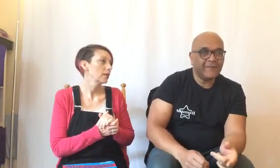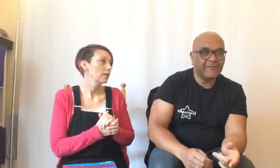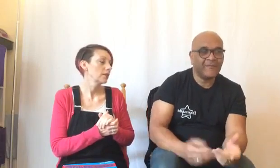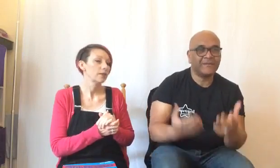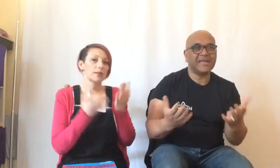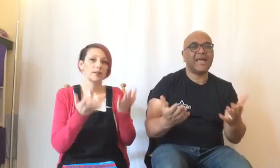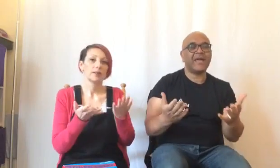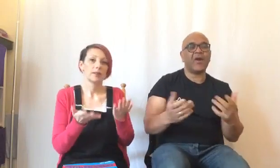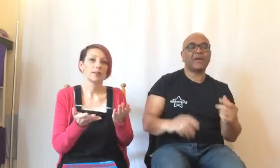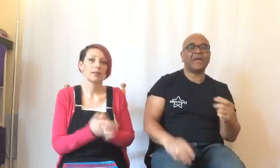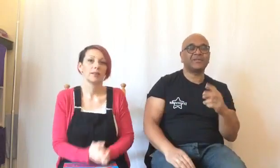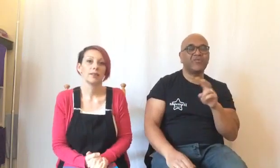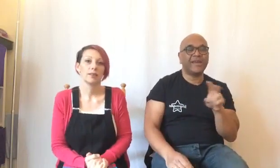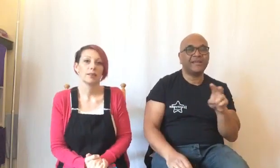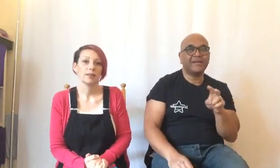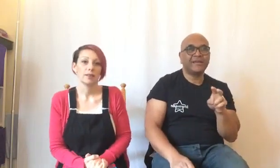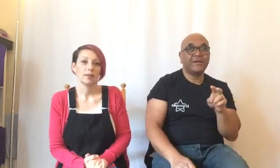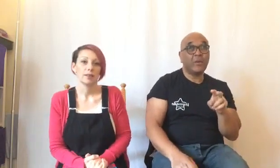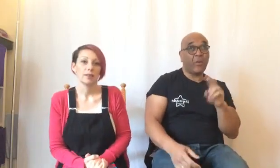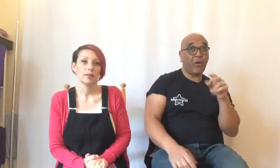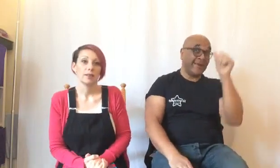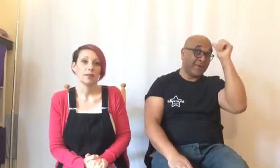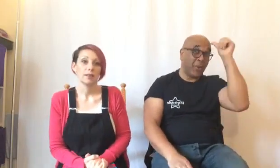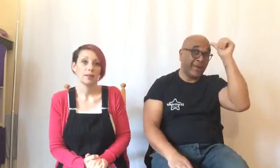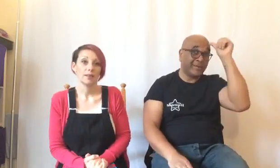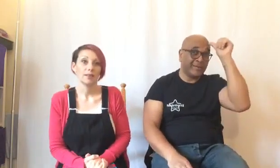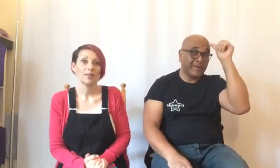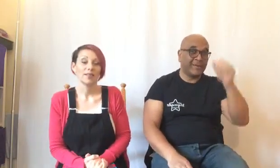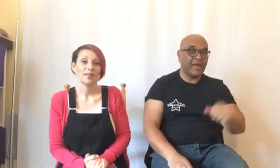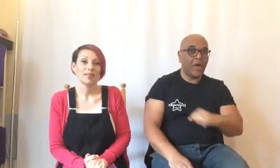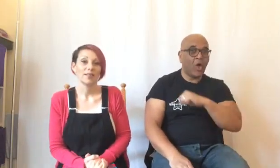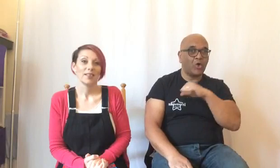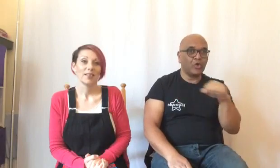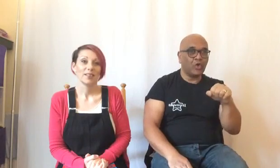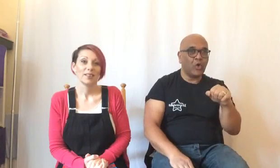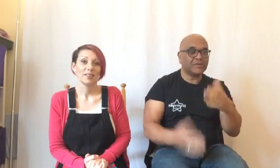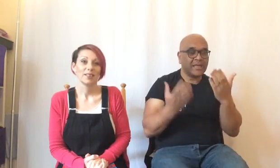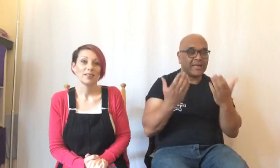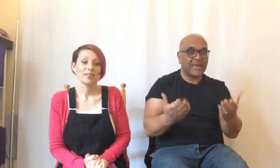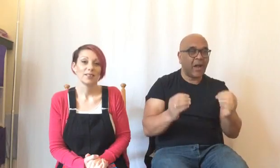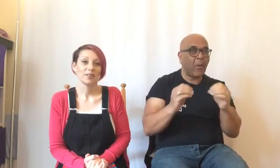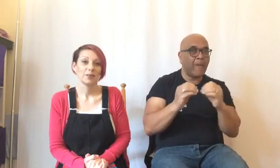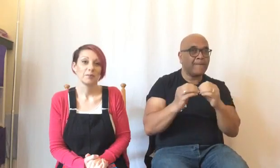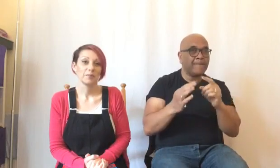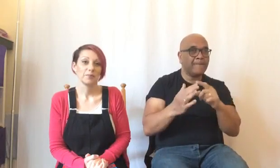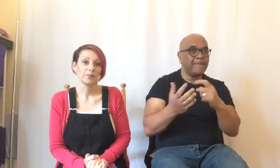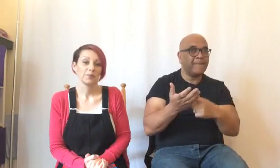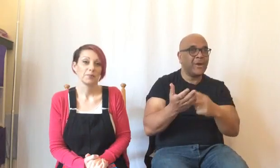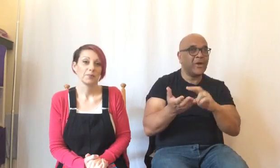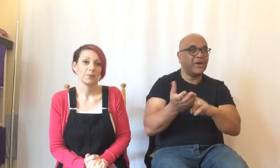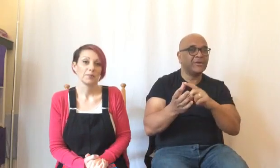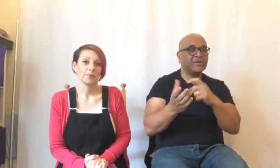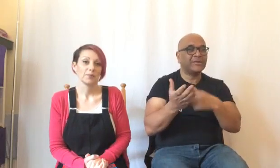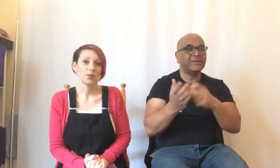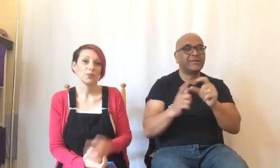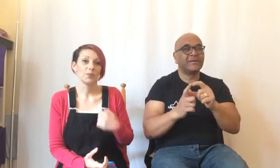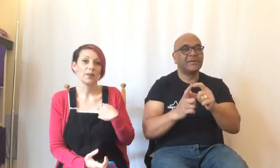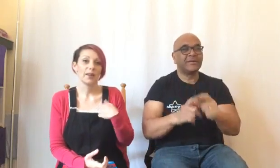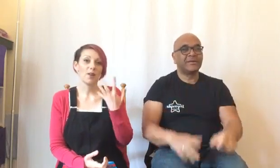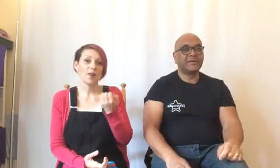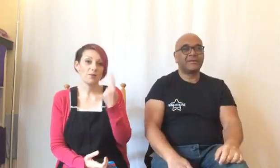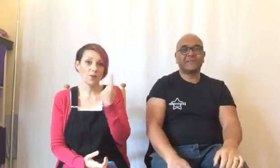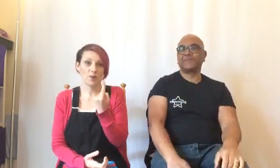today I'm going to read, well, I know it, Not Now, Bernard.